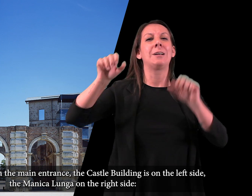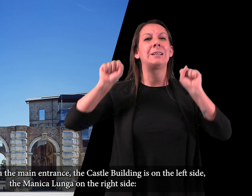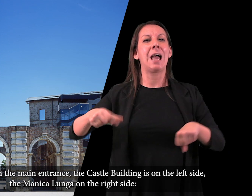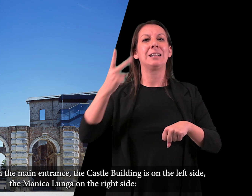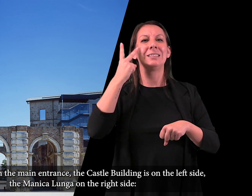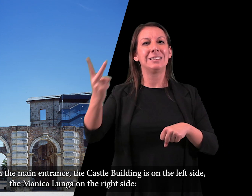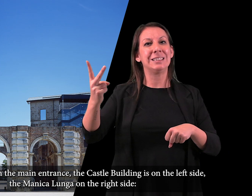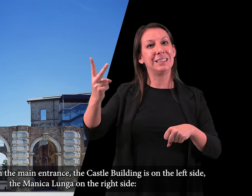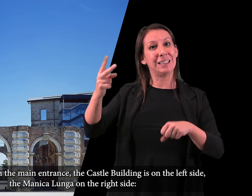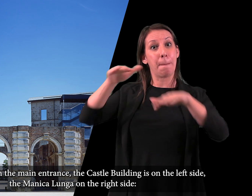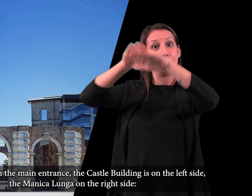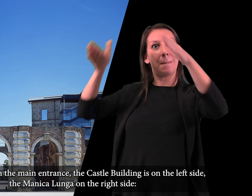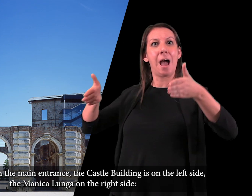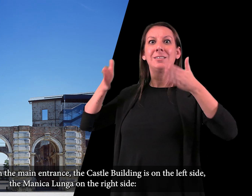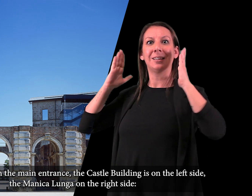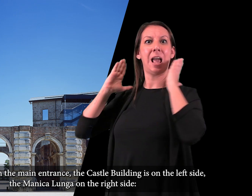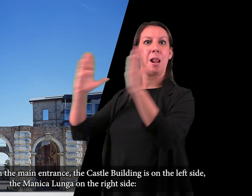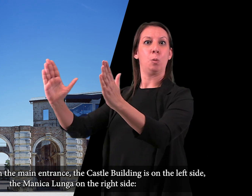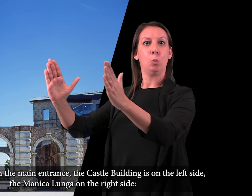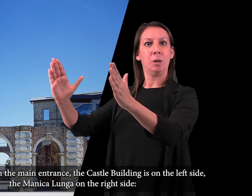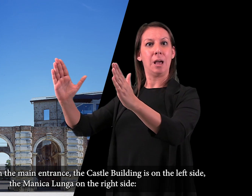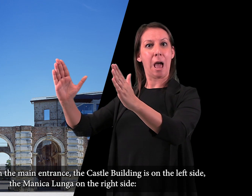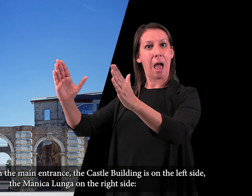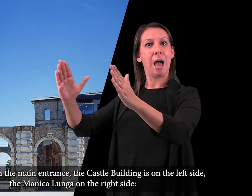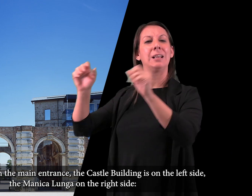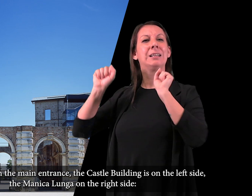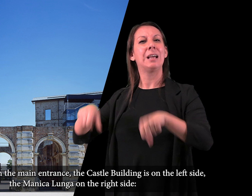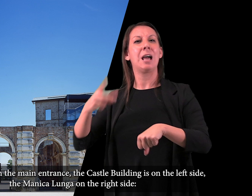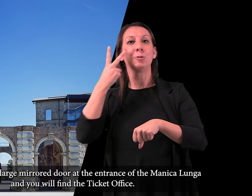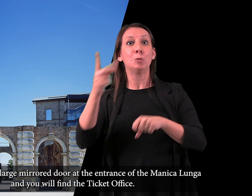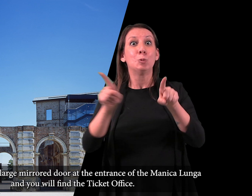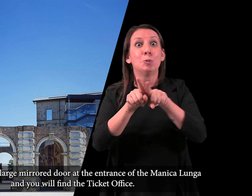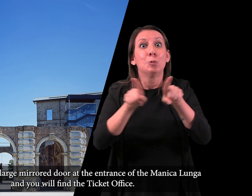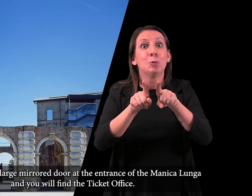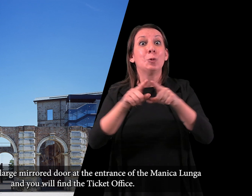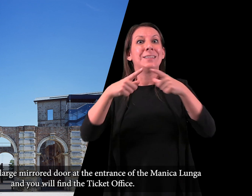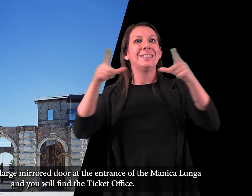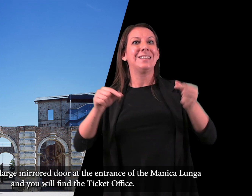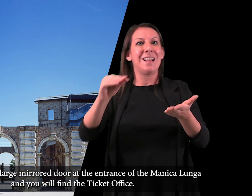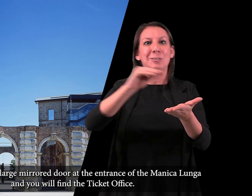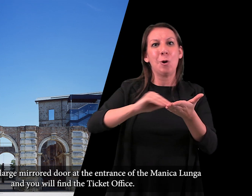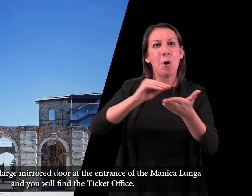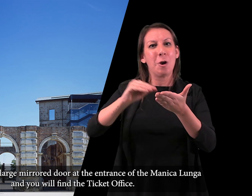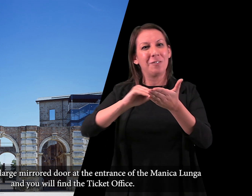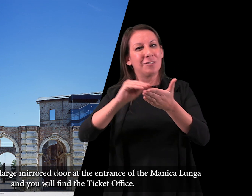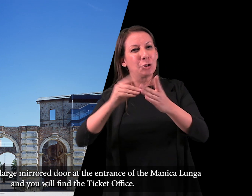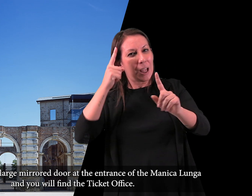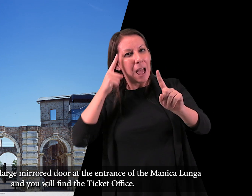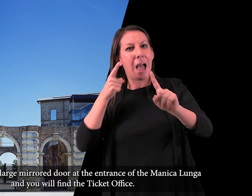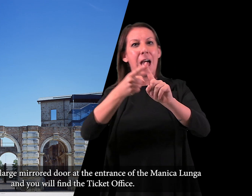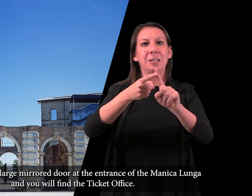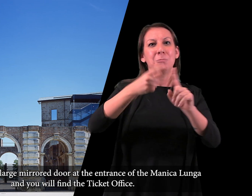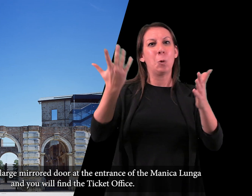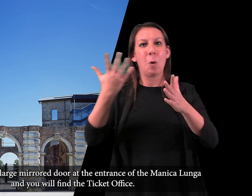side. Go through the large mirrored door at the entrance of the Manica Lunga and you will find